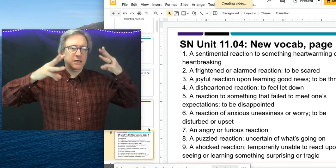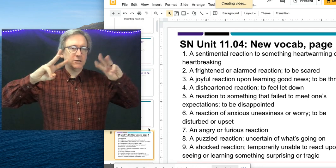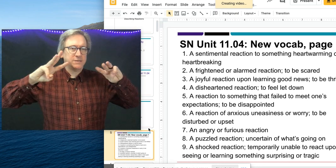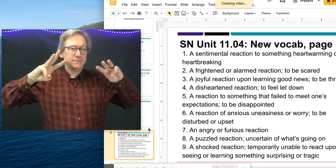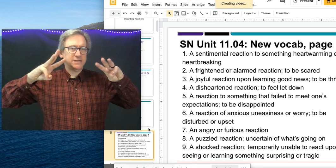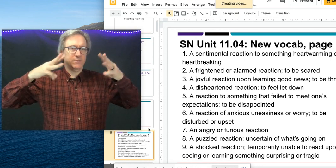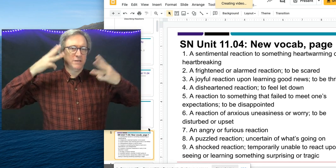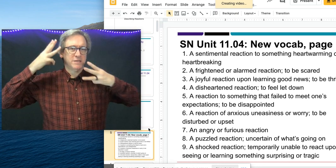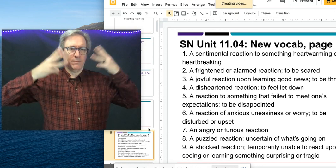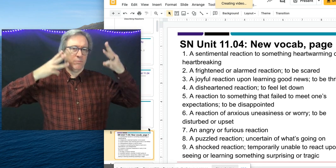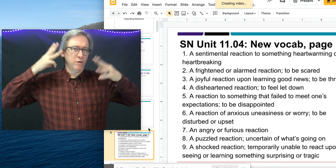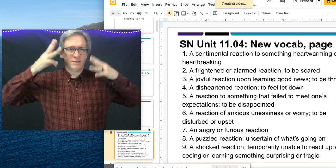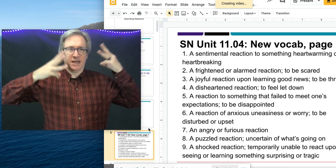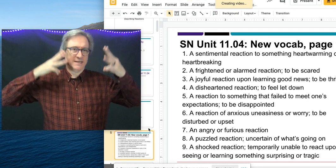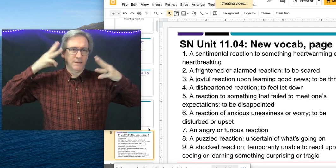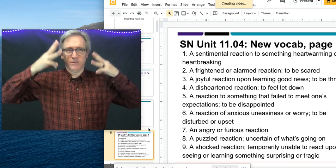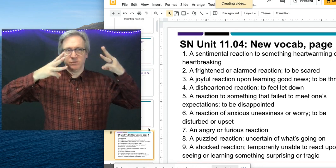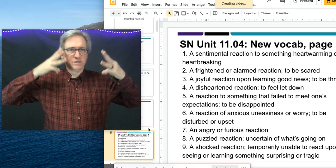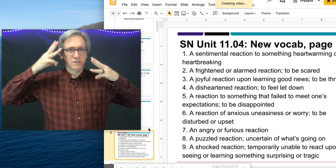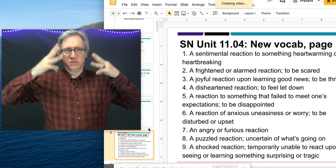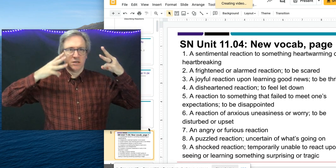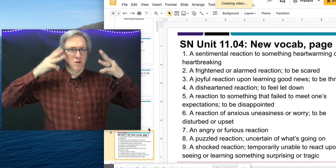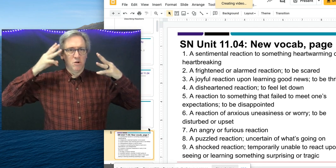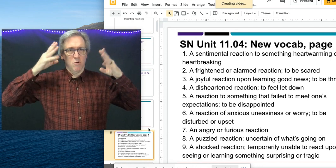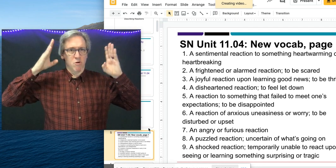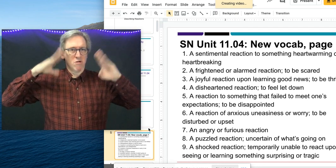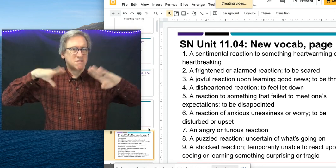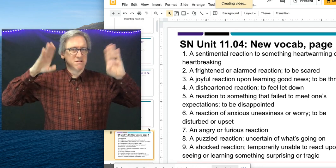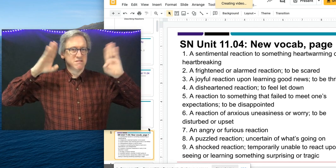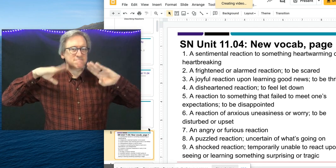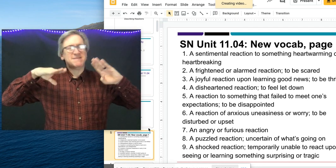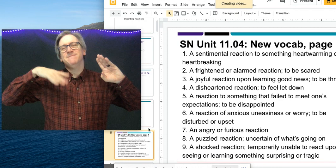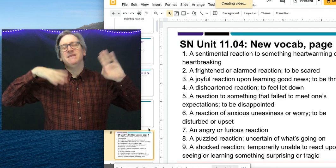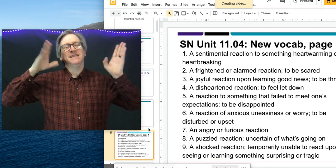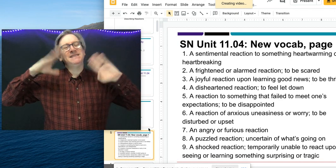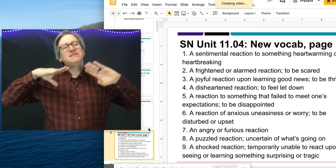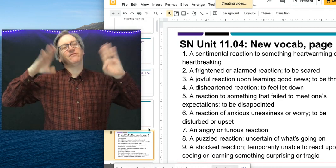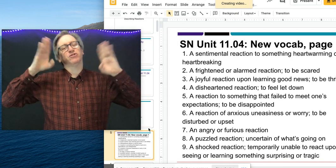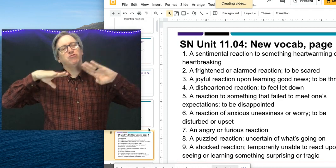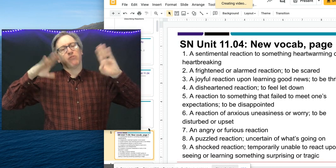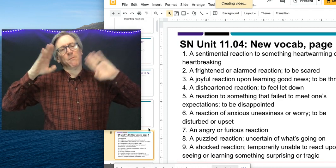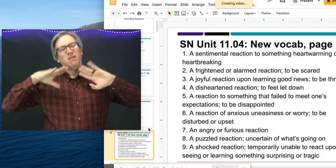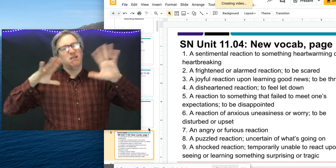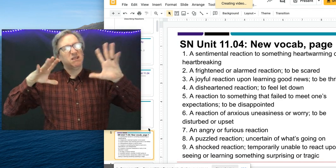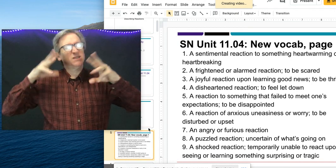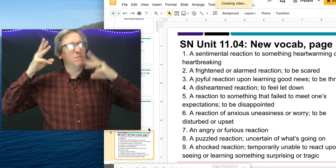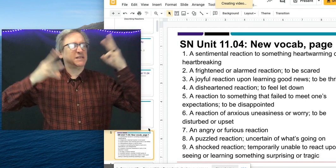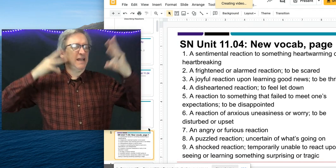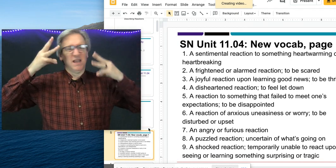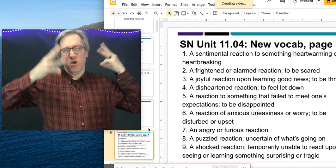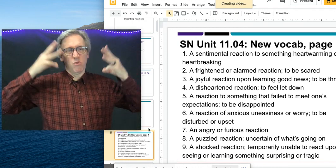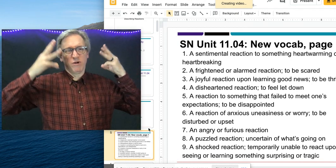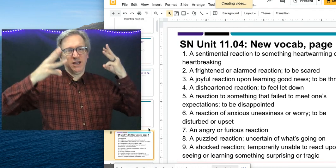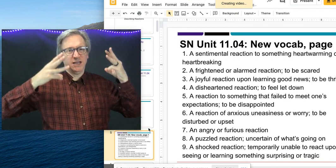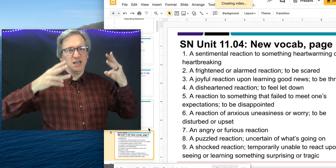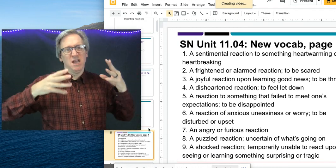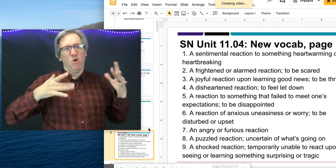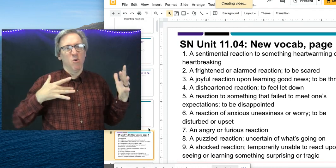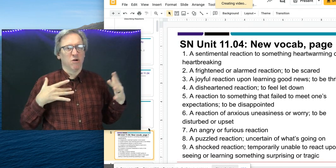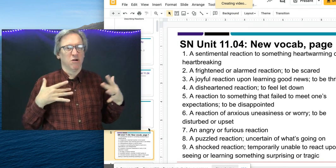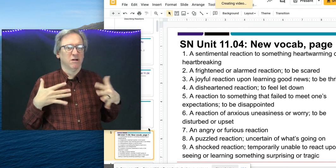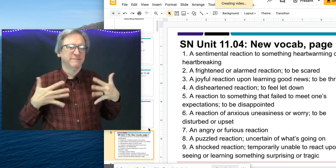Worried. You'll sometimes see with like W's, or this is for trouble. So I would say